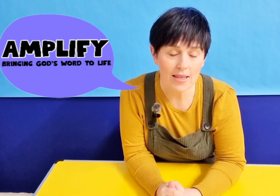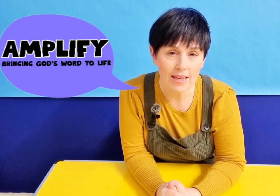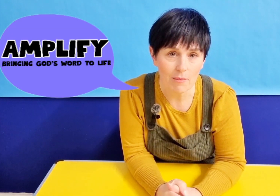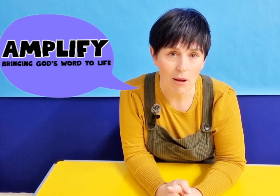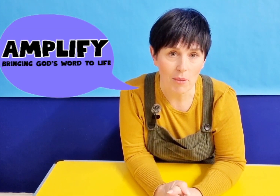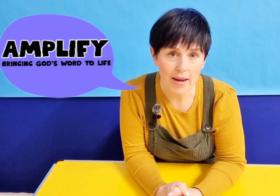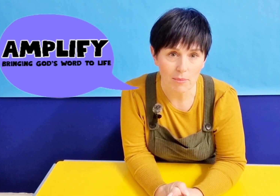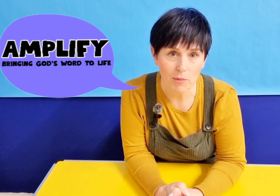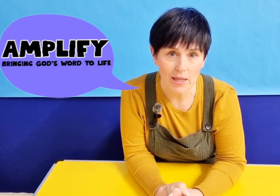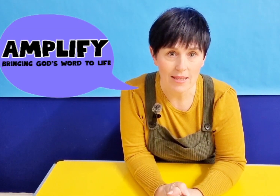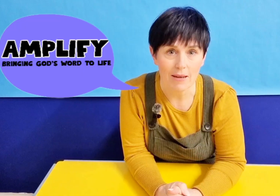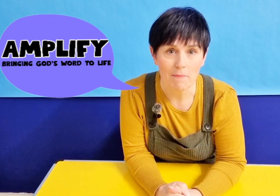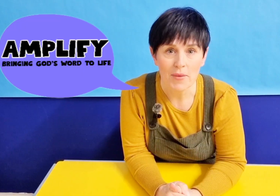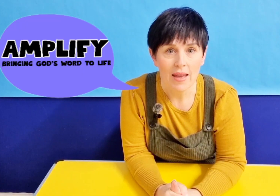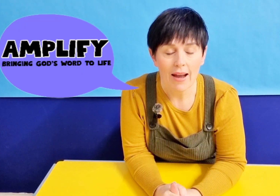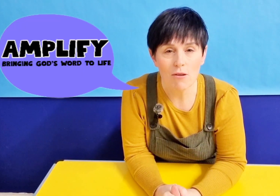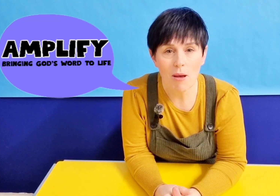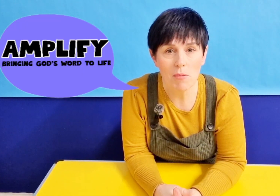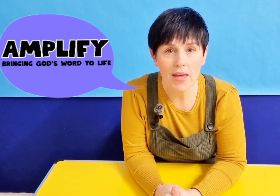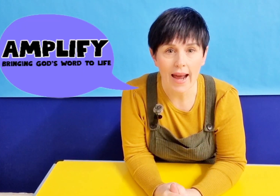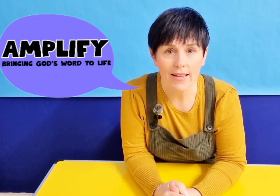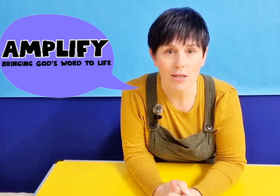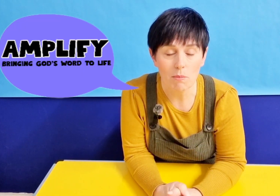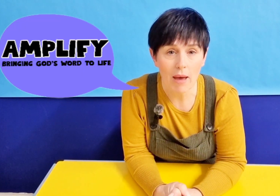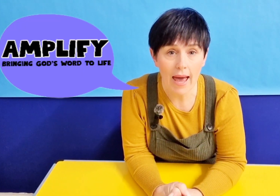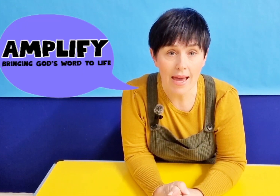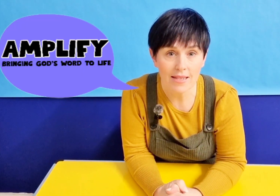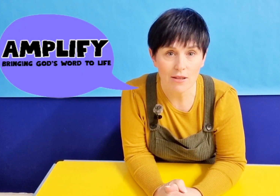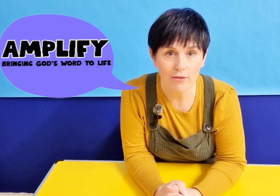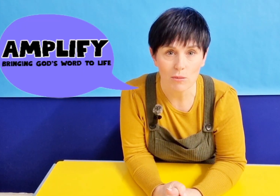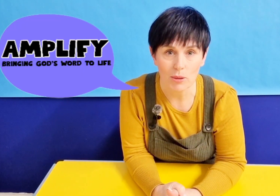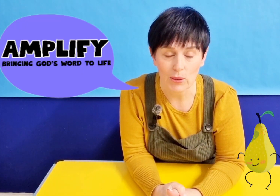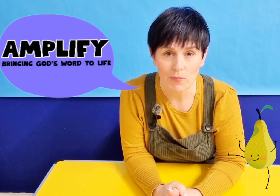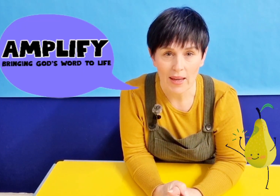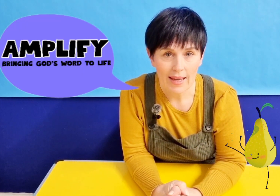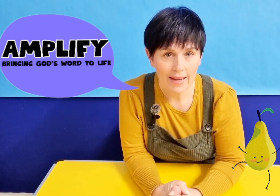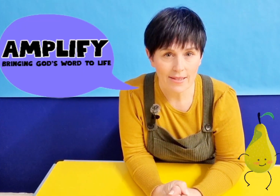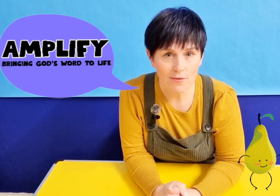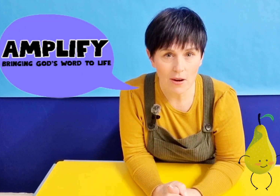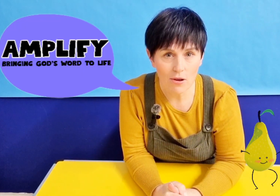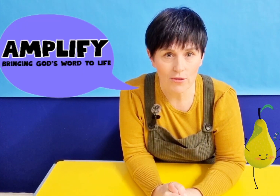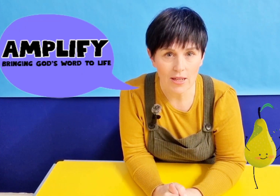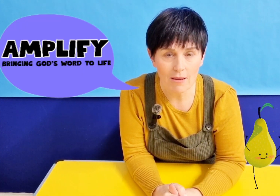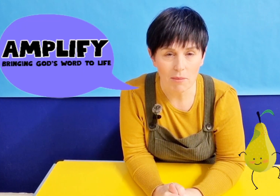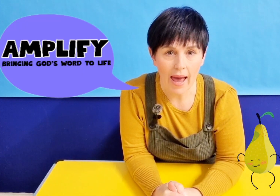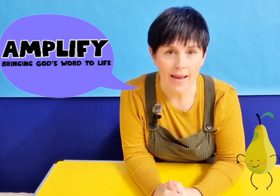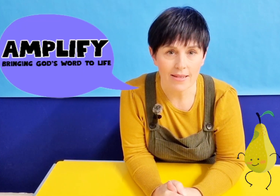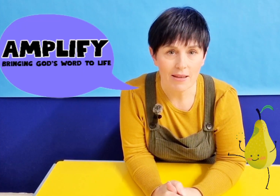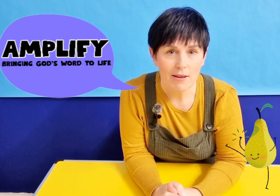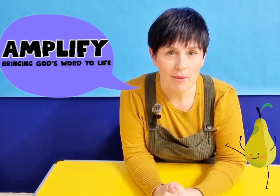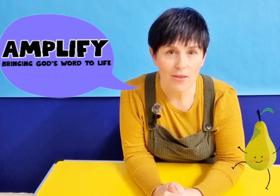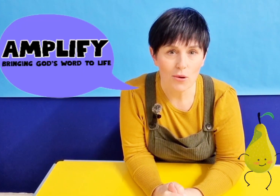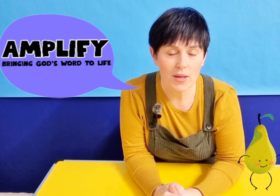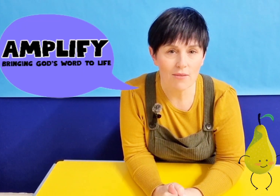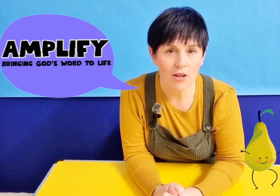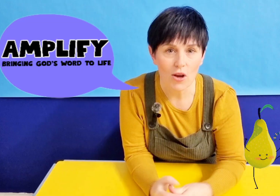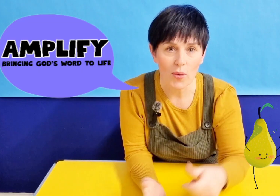thinking about pineapple pizza, I remembered that I had some pears in the fruit bowl. I don't very often eat pears, but I thought we'd give it a go. And so